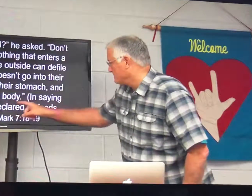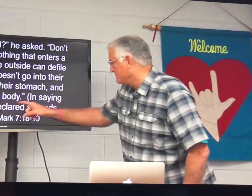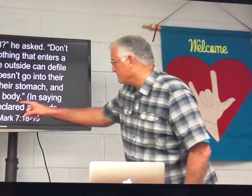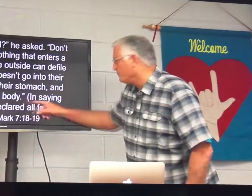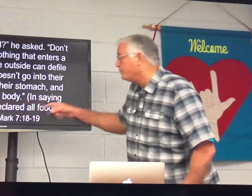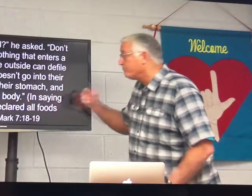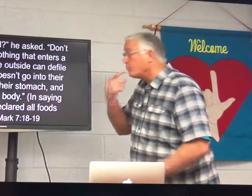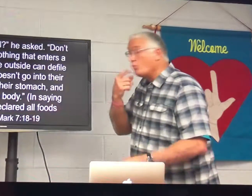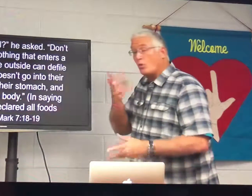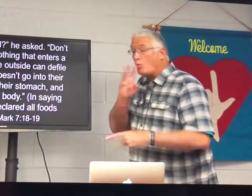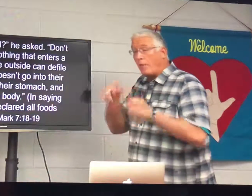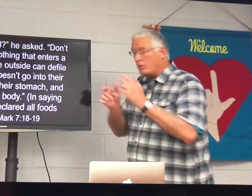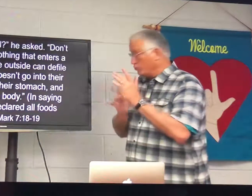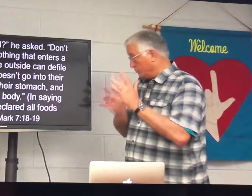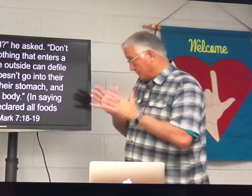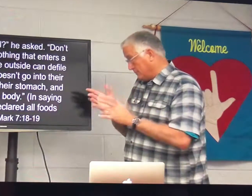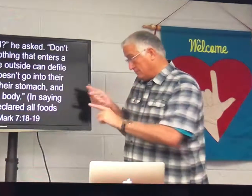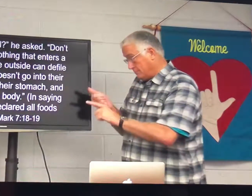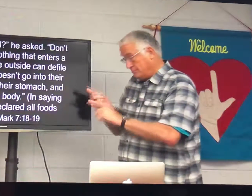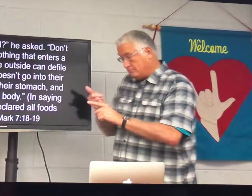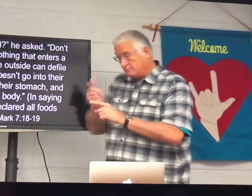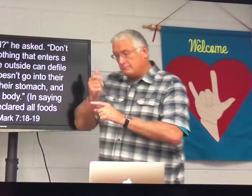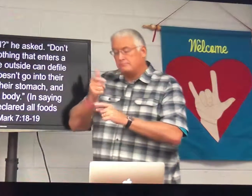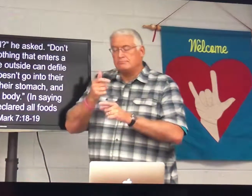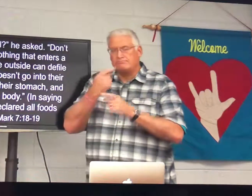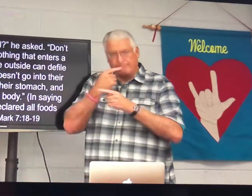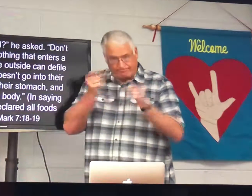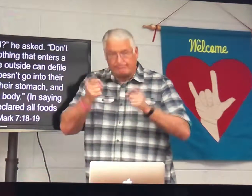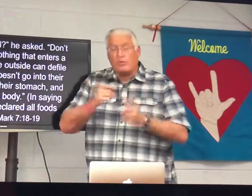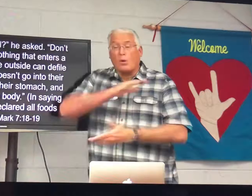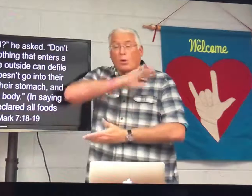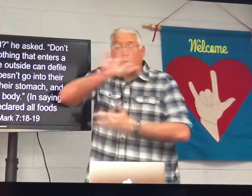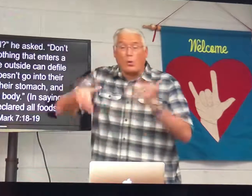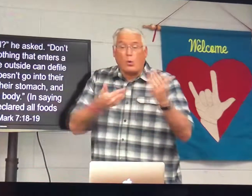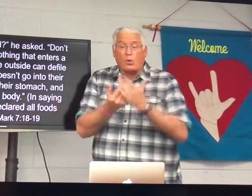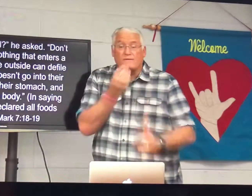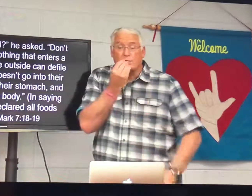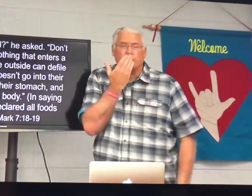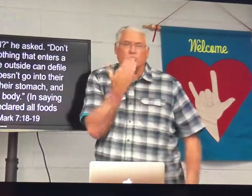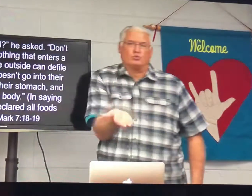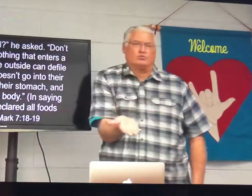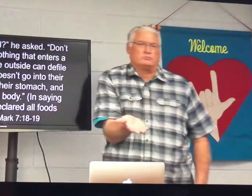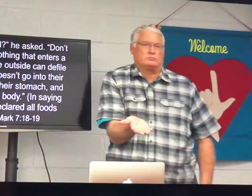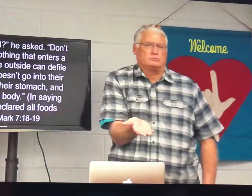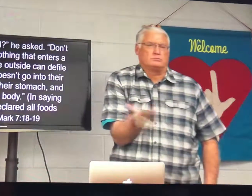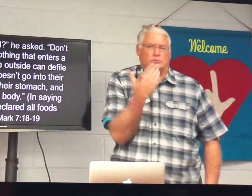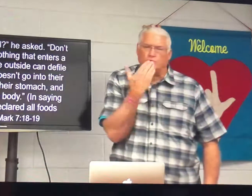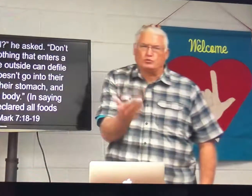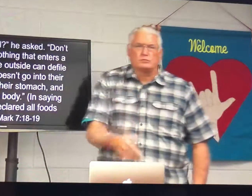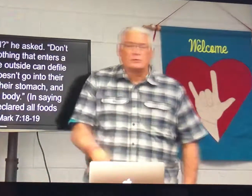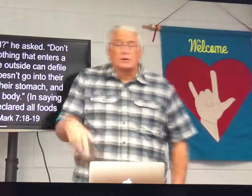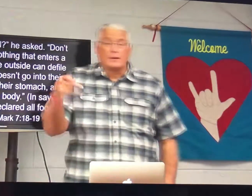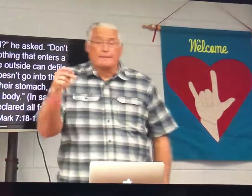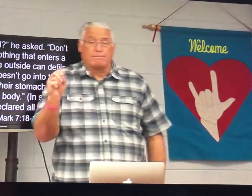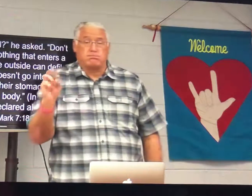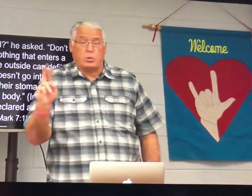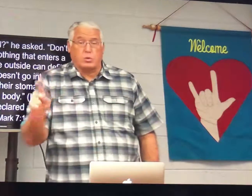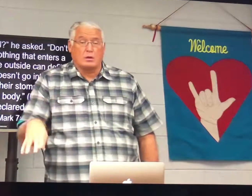Coors Light, the world's most refreshing beer. What's the secret to a great steak at home? Ordering it